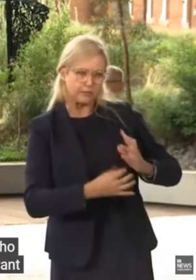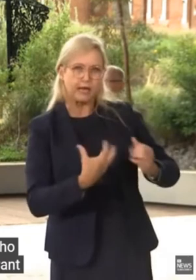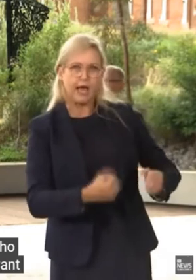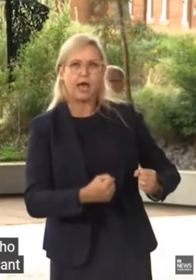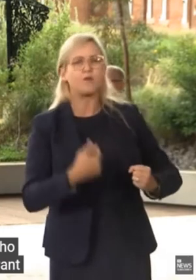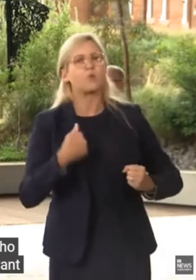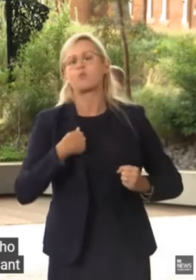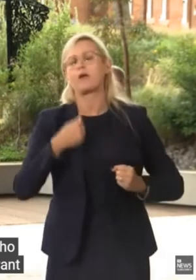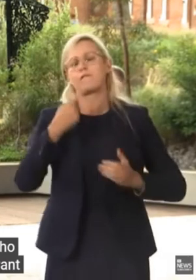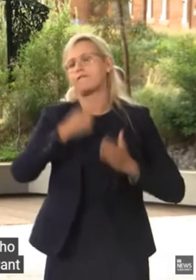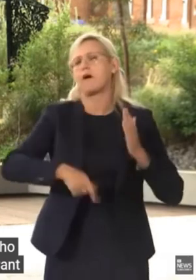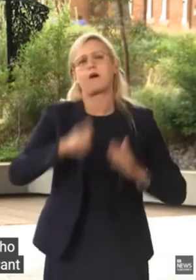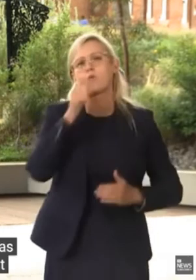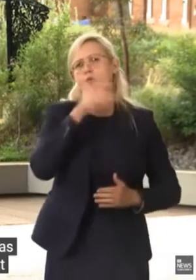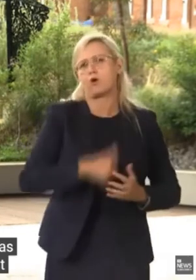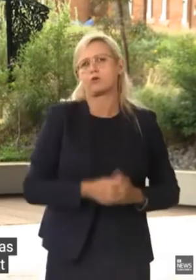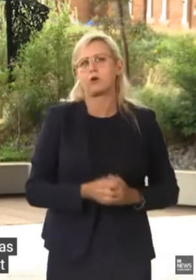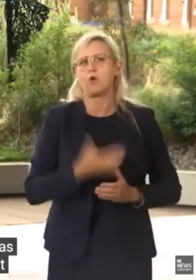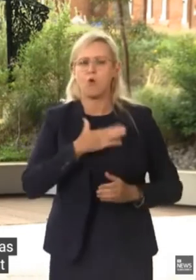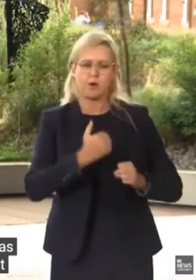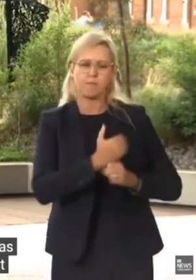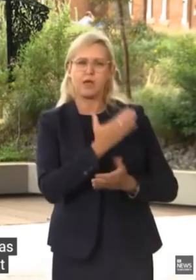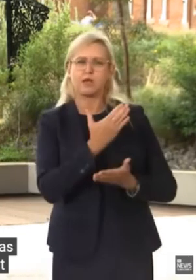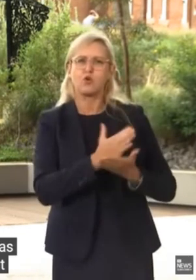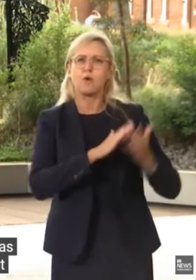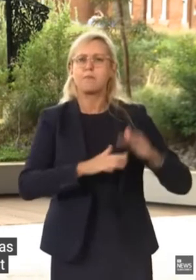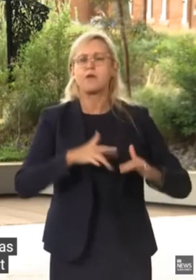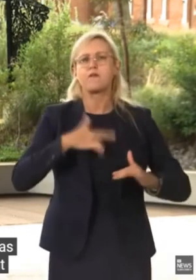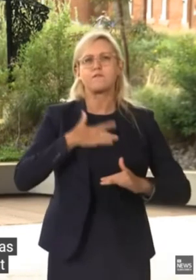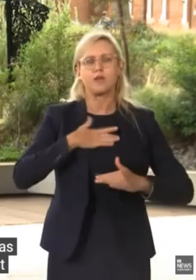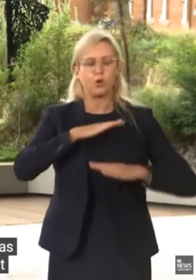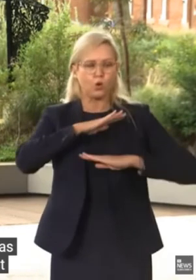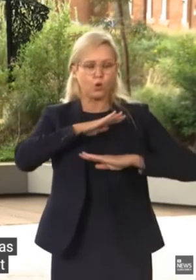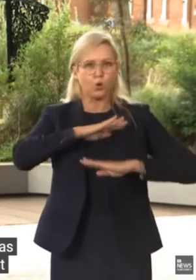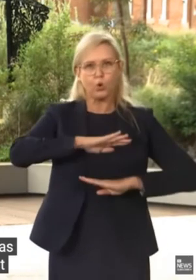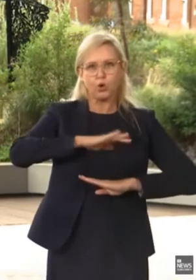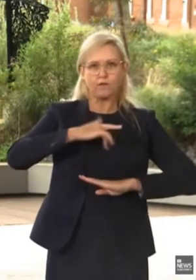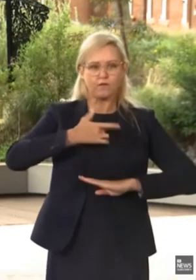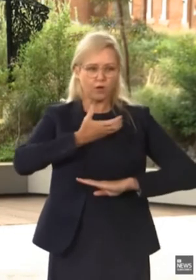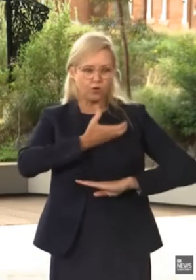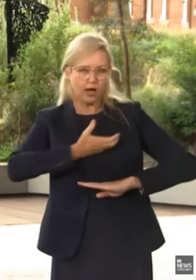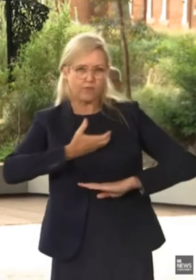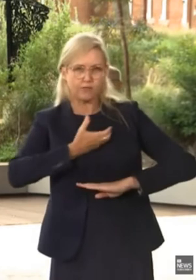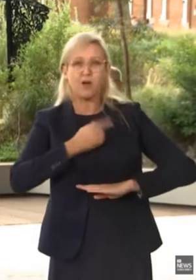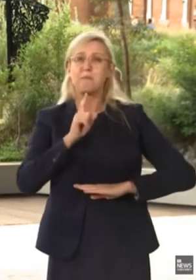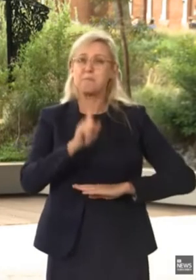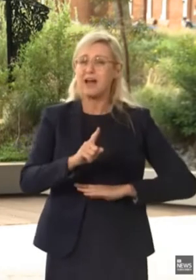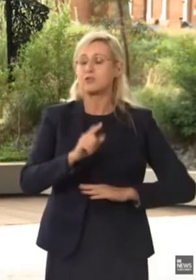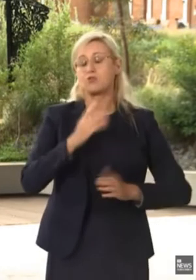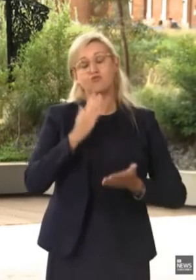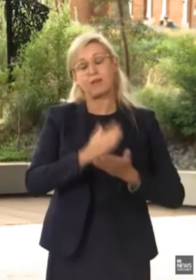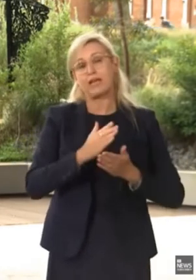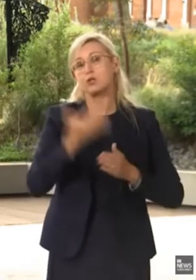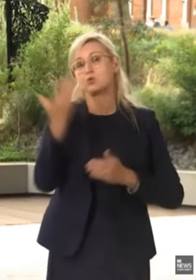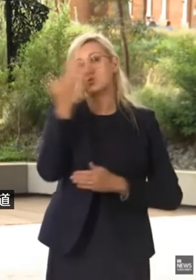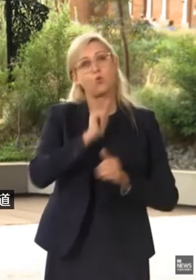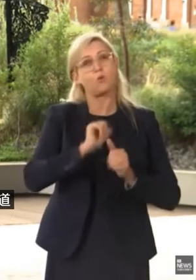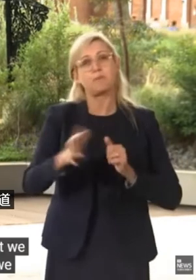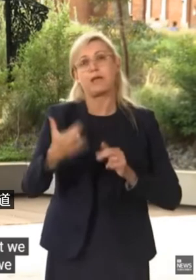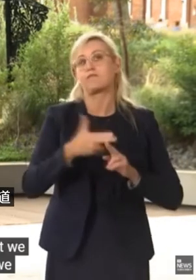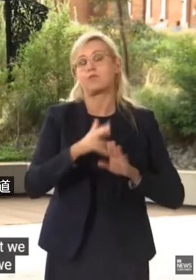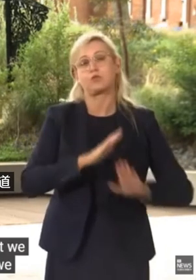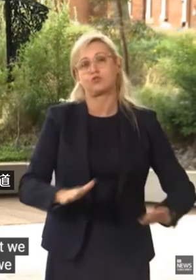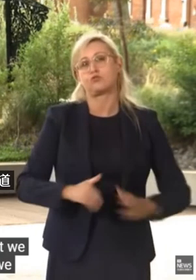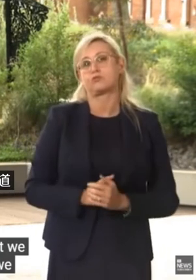As it's been very clearly set out, kids do better at school in the classroom. We know